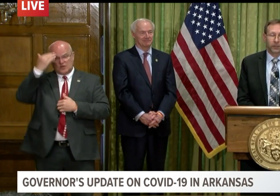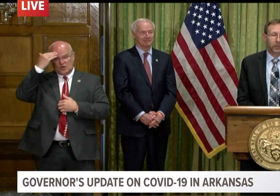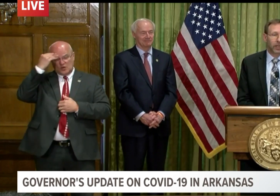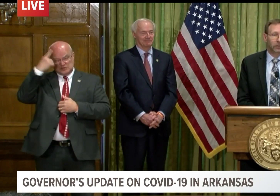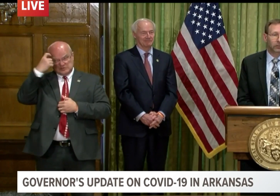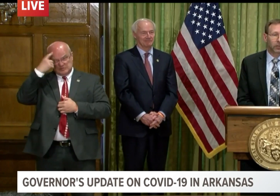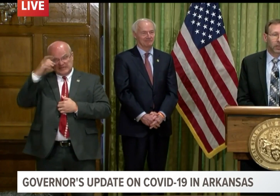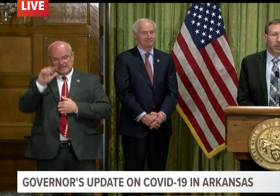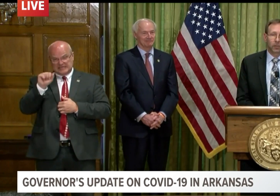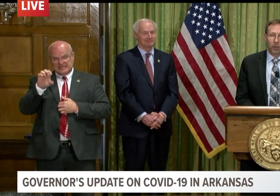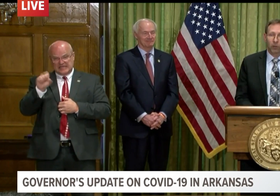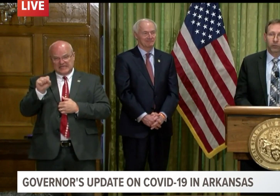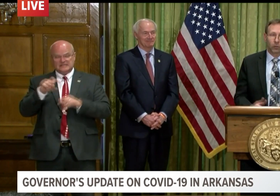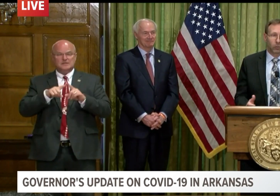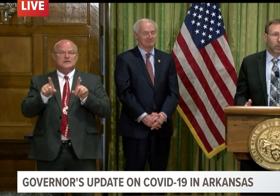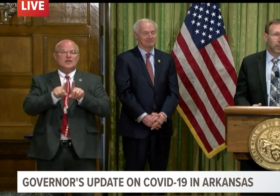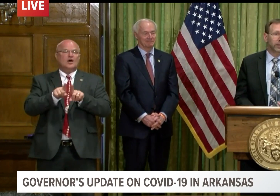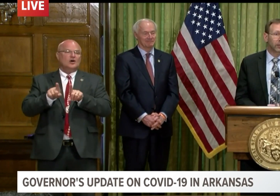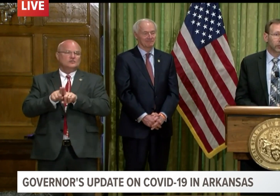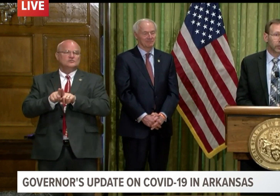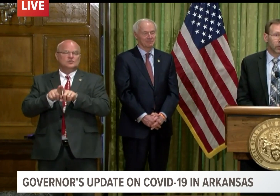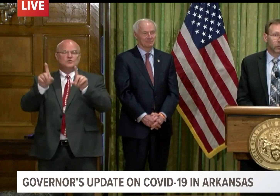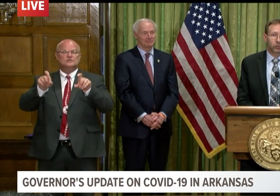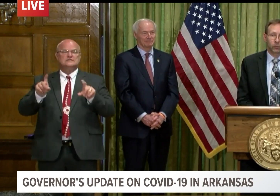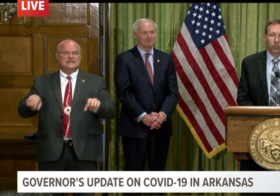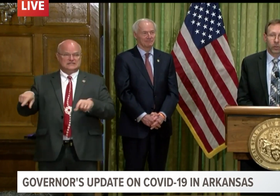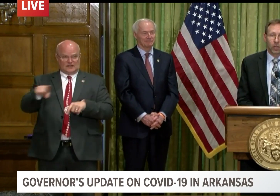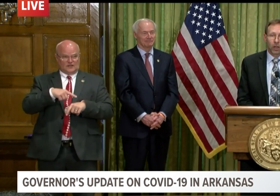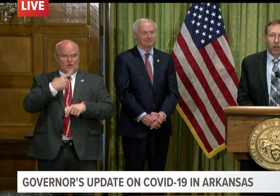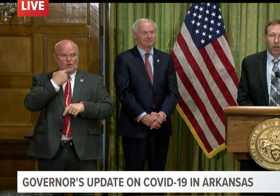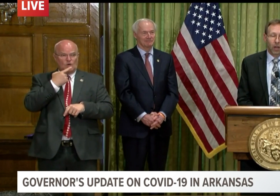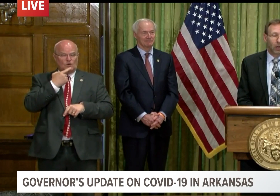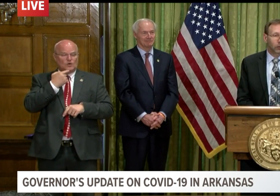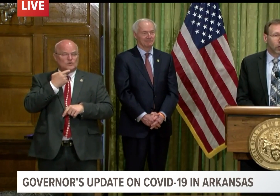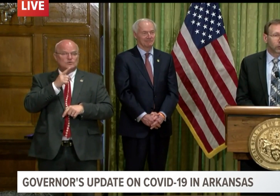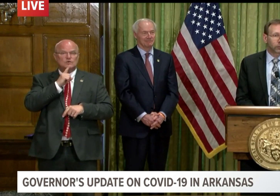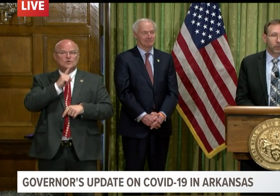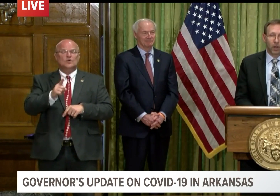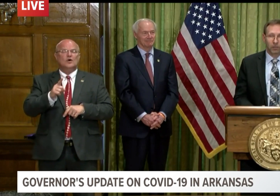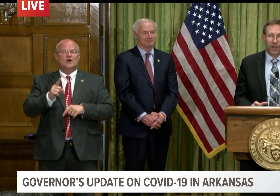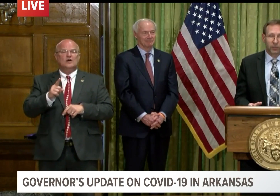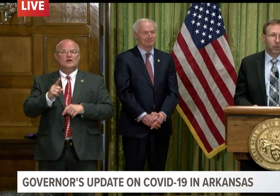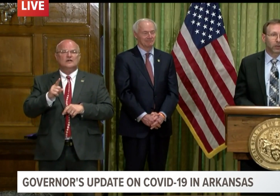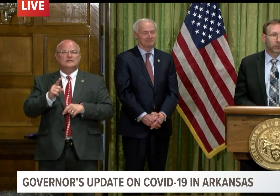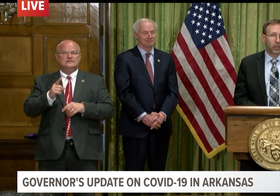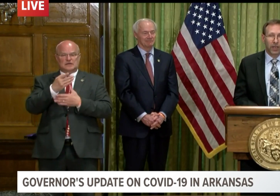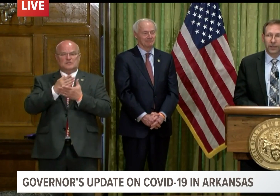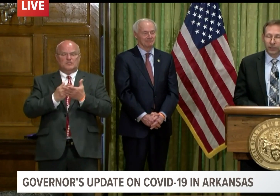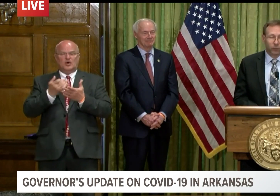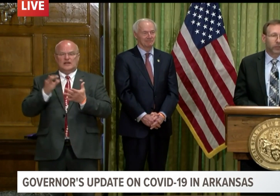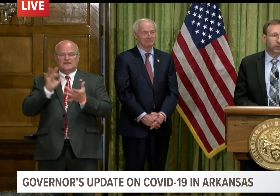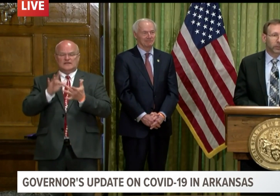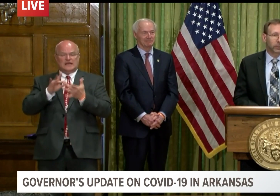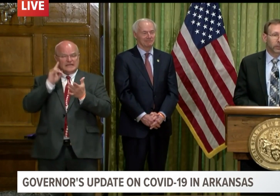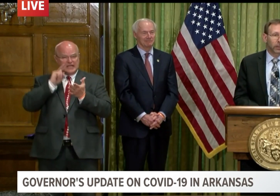or suspected case, but also testing those who are as part of contact tracing.